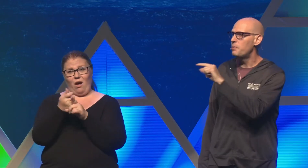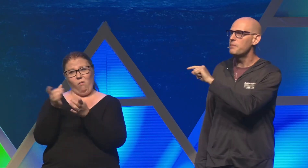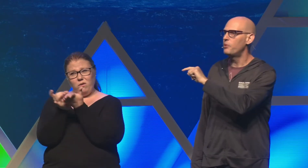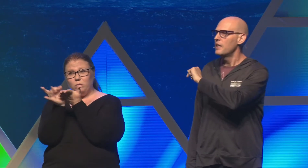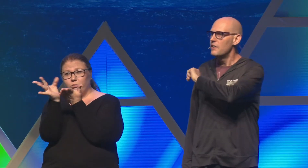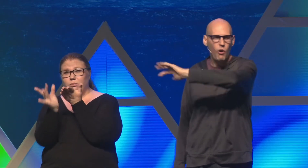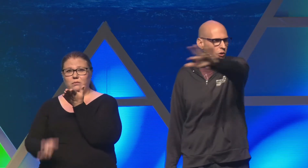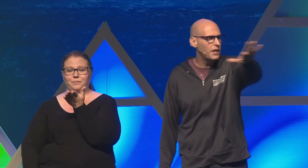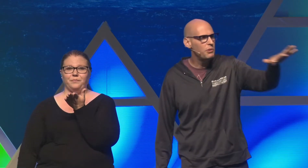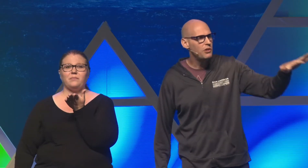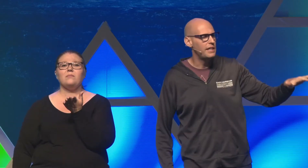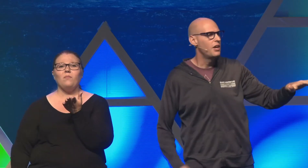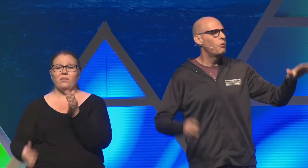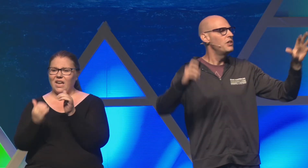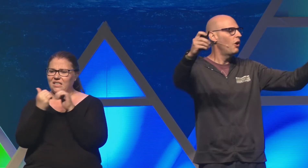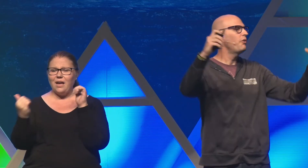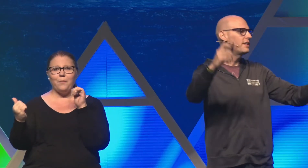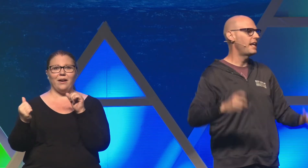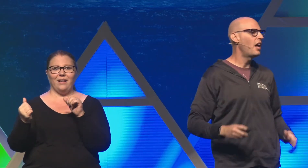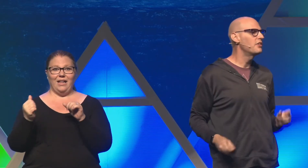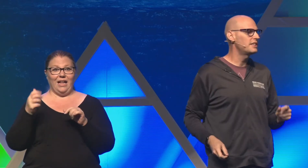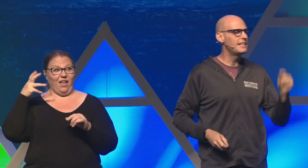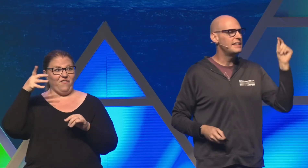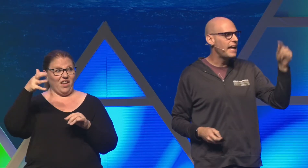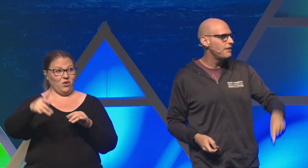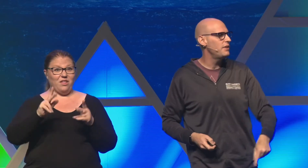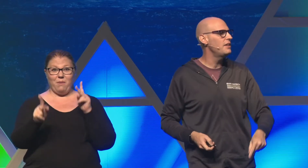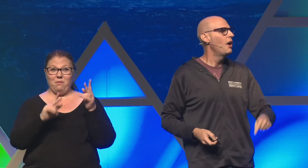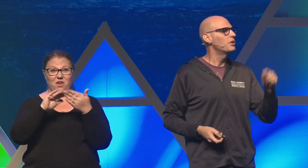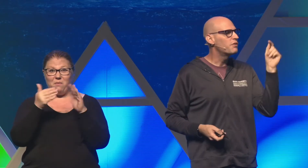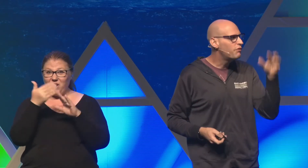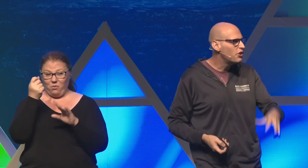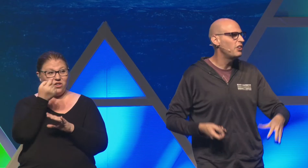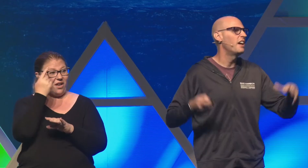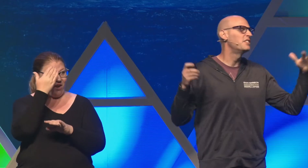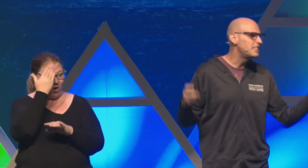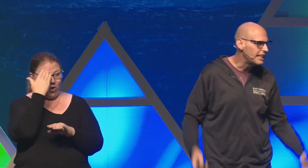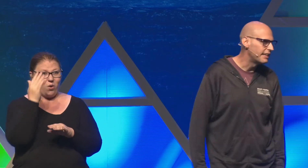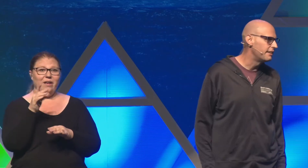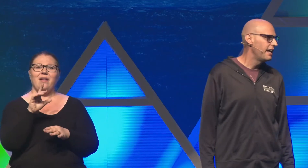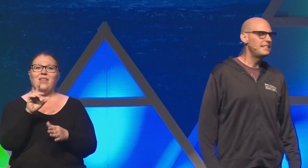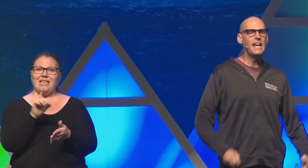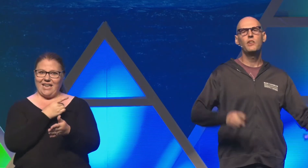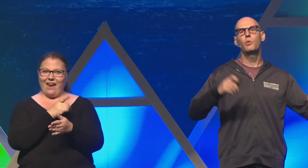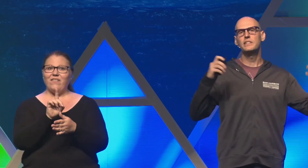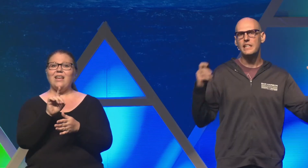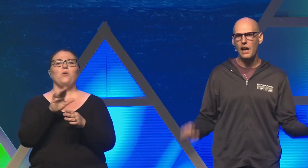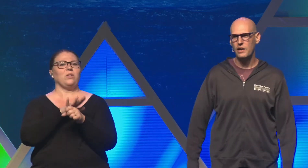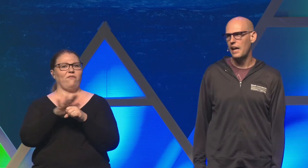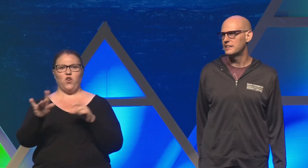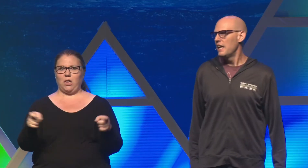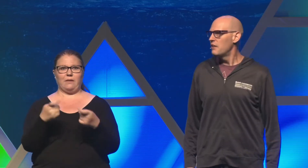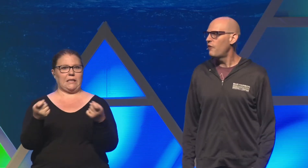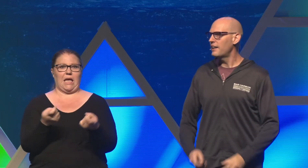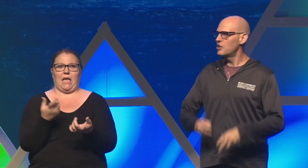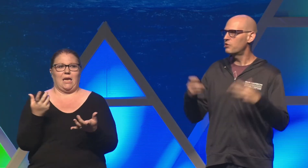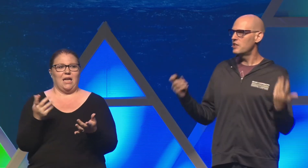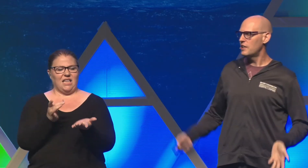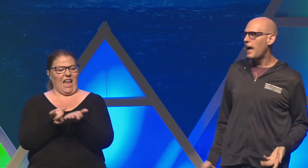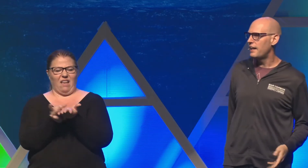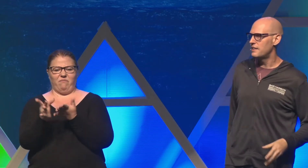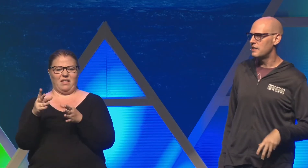Eventually, people in the whole community would know this and understand that David was full of sin. David was the outcast. In fact,